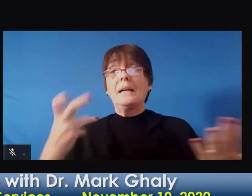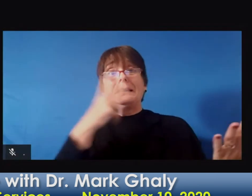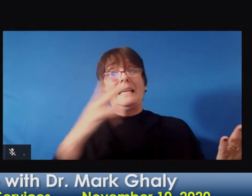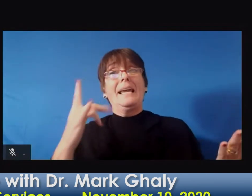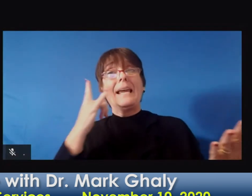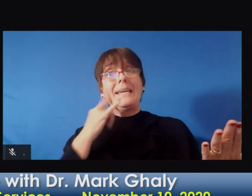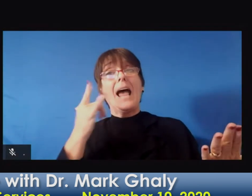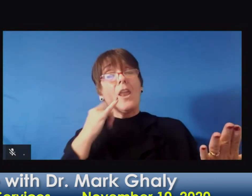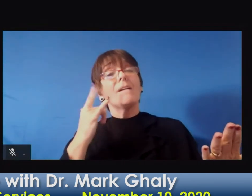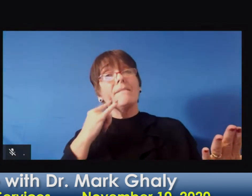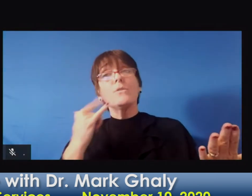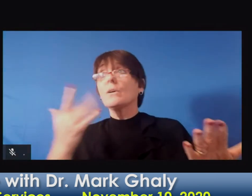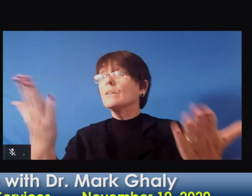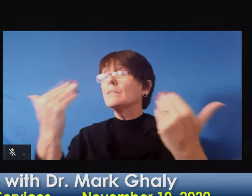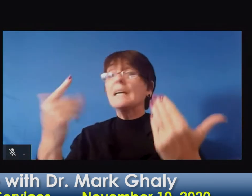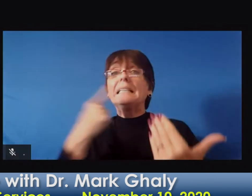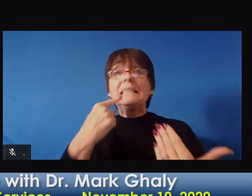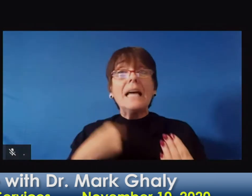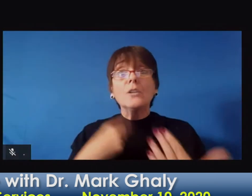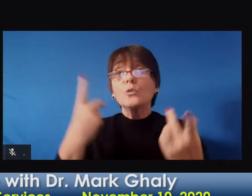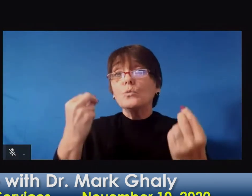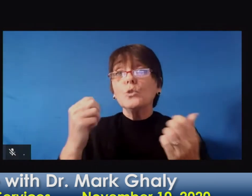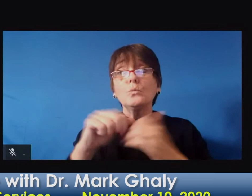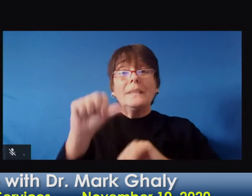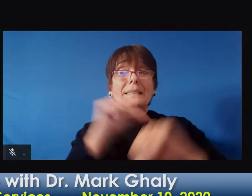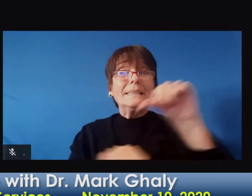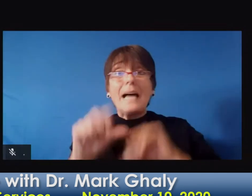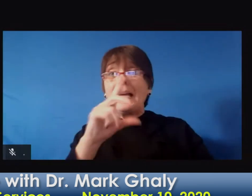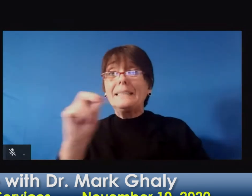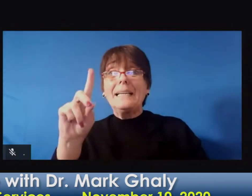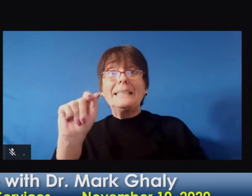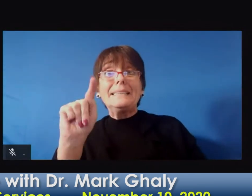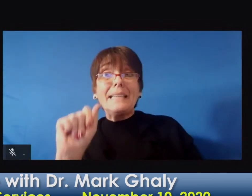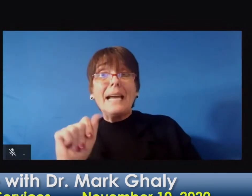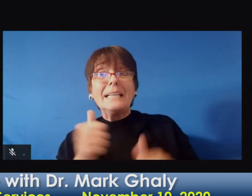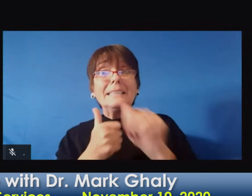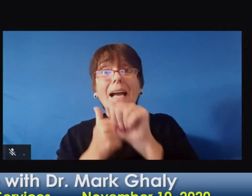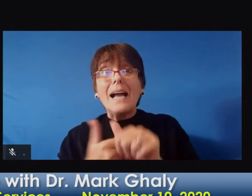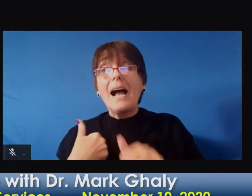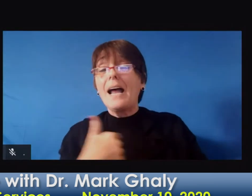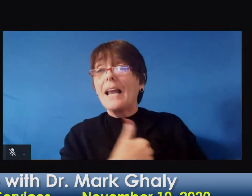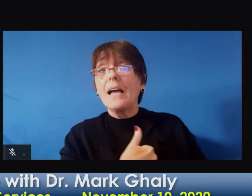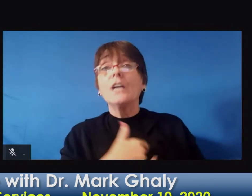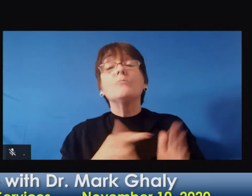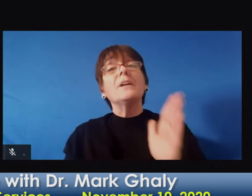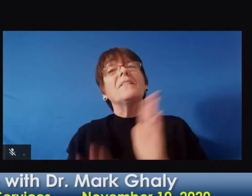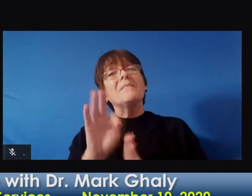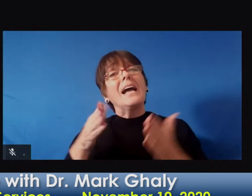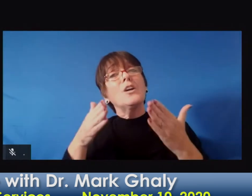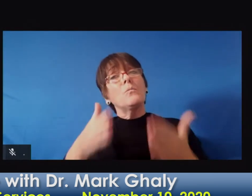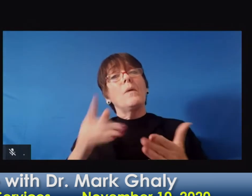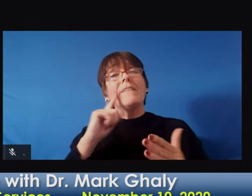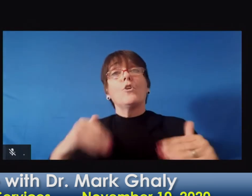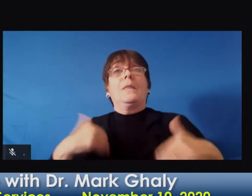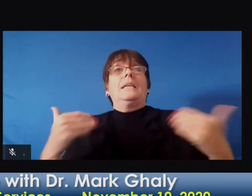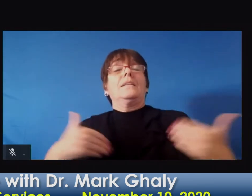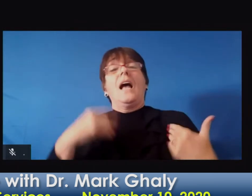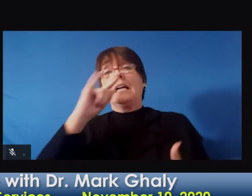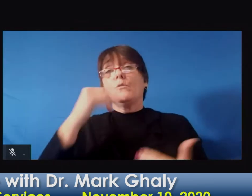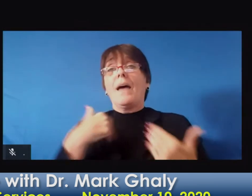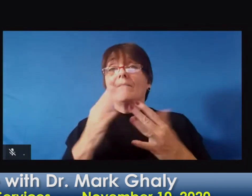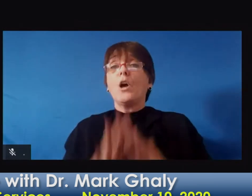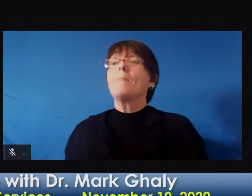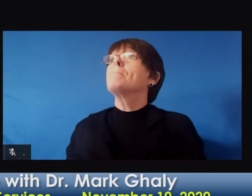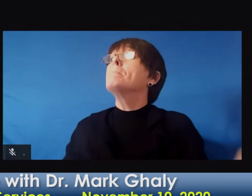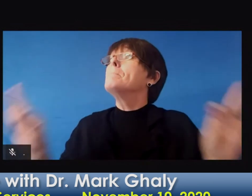California guided by science and data, but also finding a way for our young people to have that important